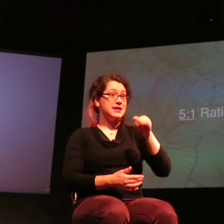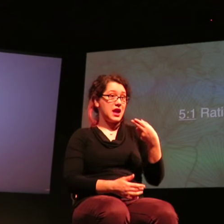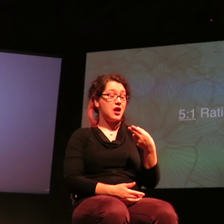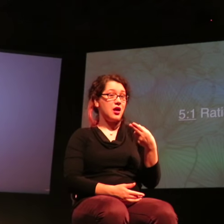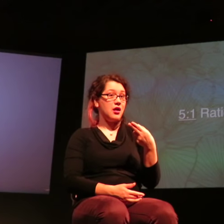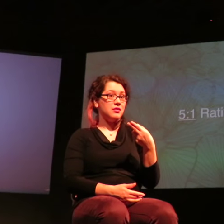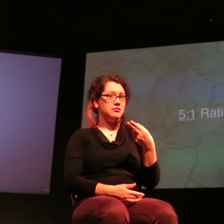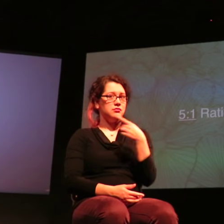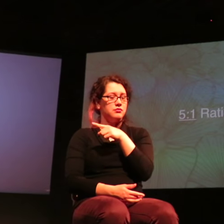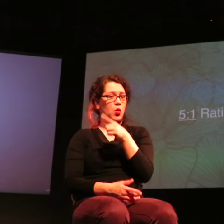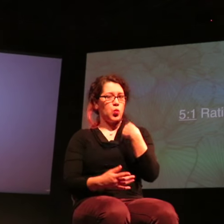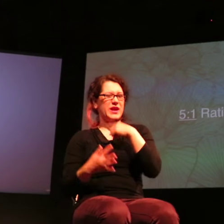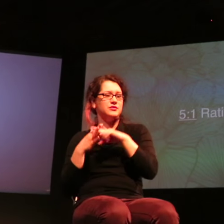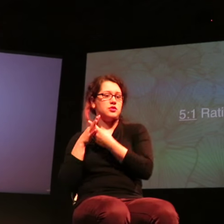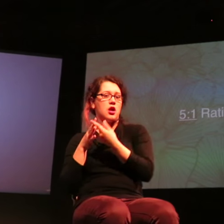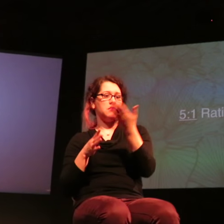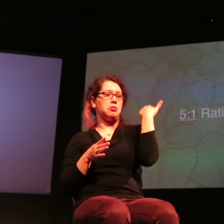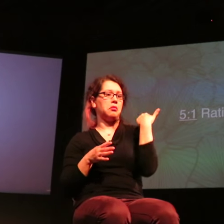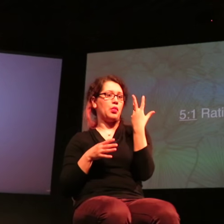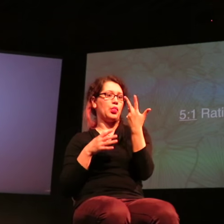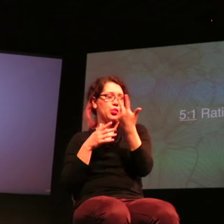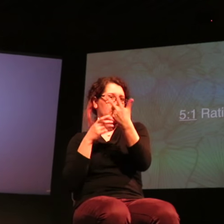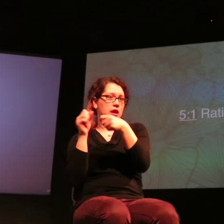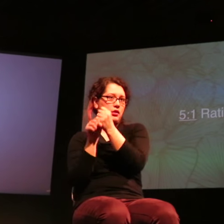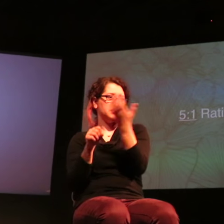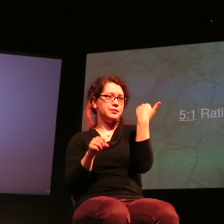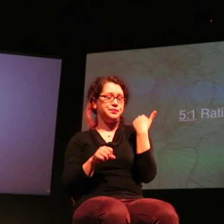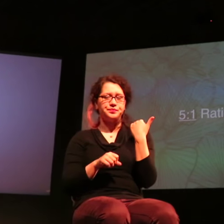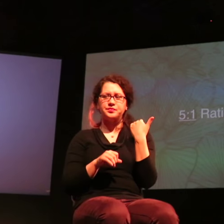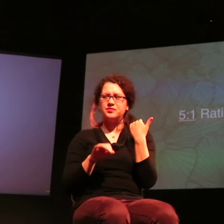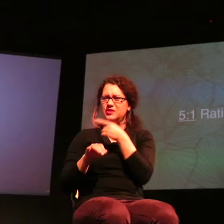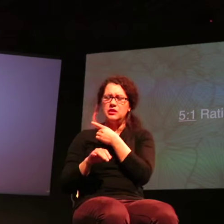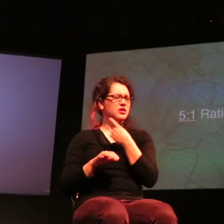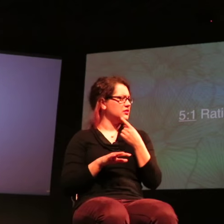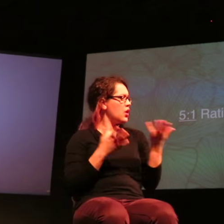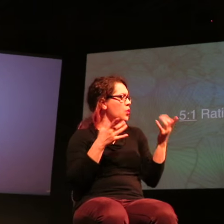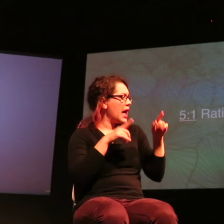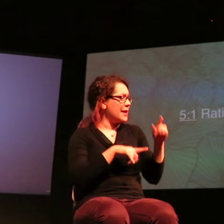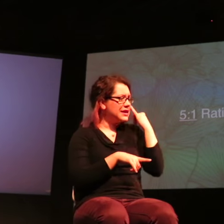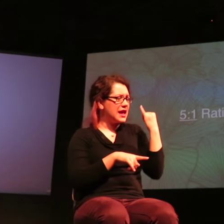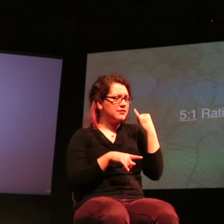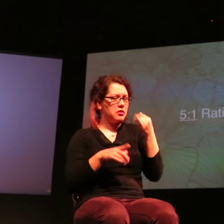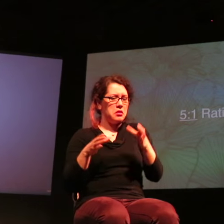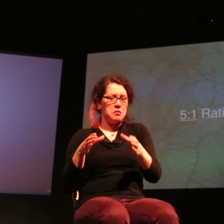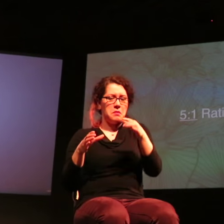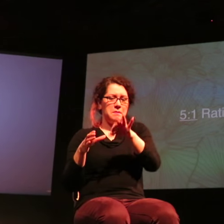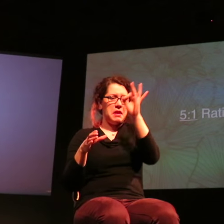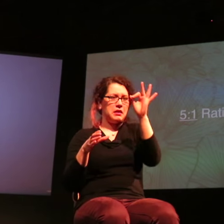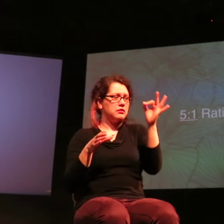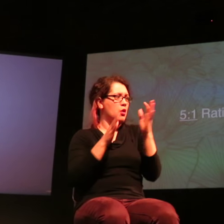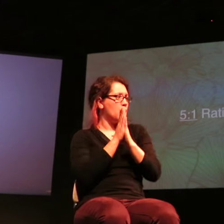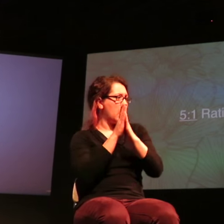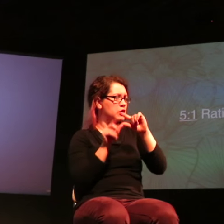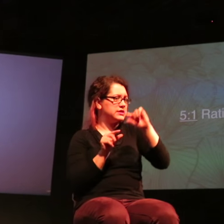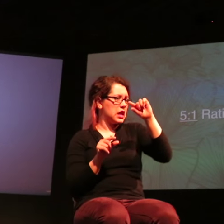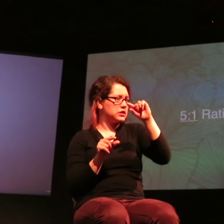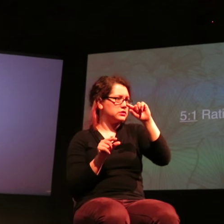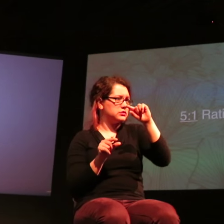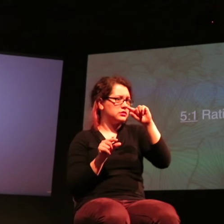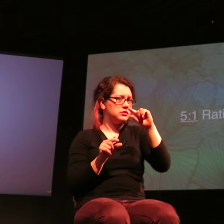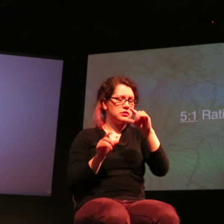3 years ago. What would happen if every single night when we're putting him to bed, we each pull a couple prayer sticks and we pray